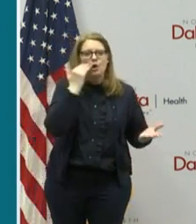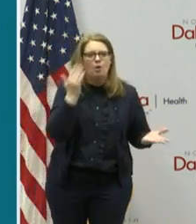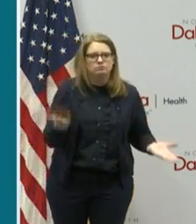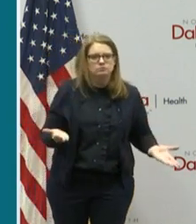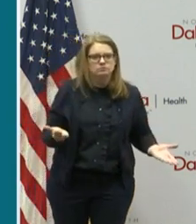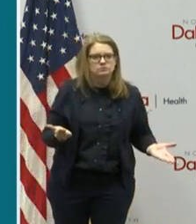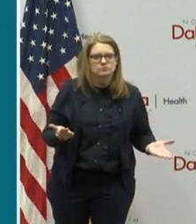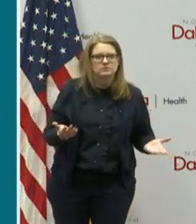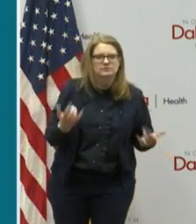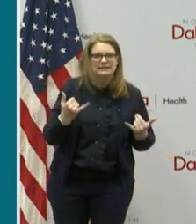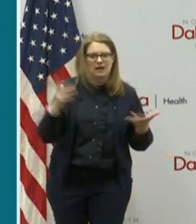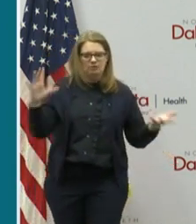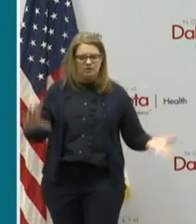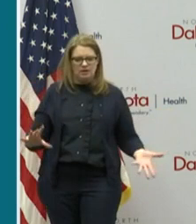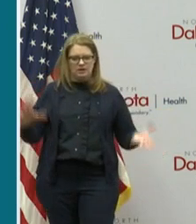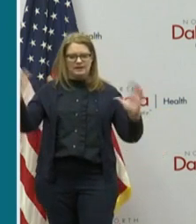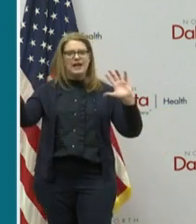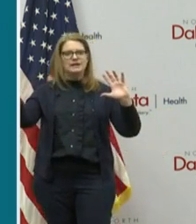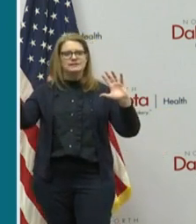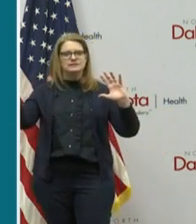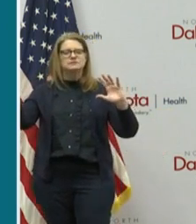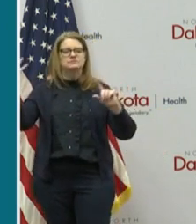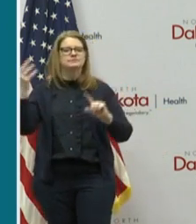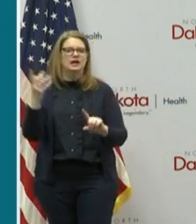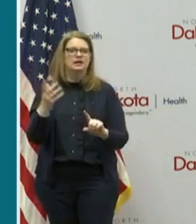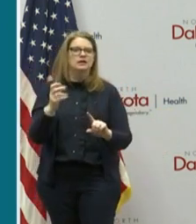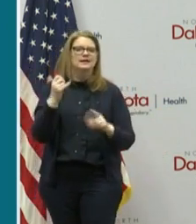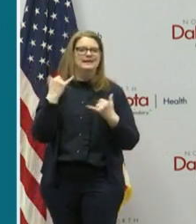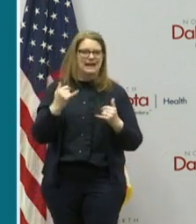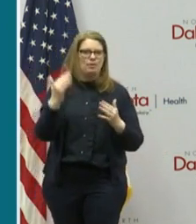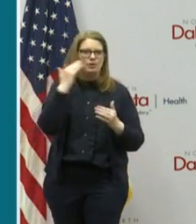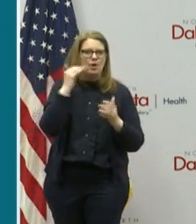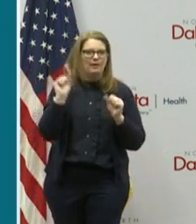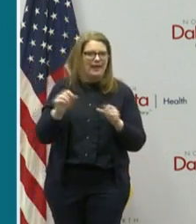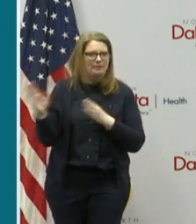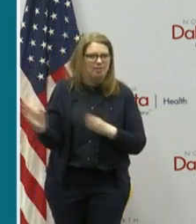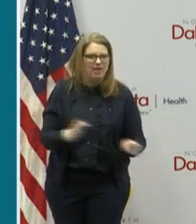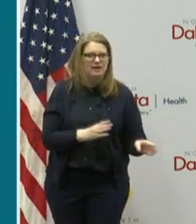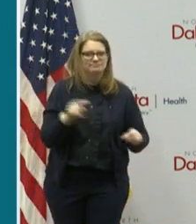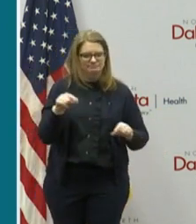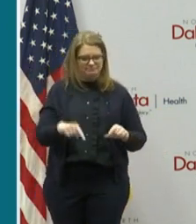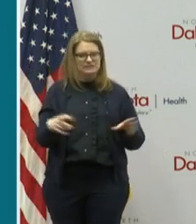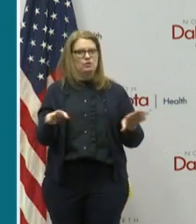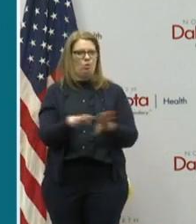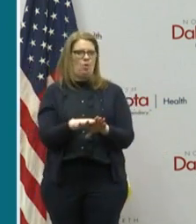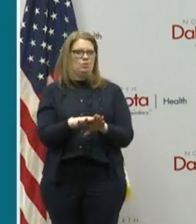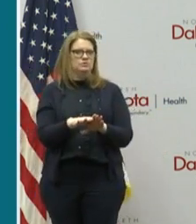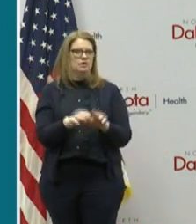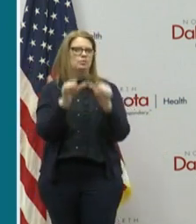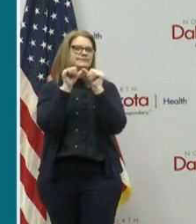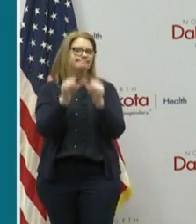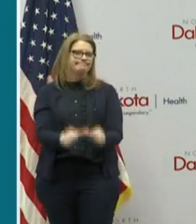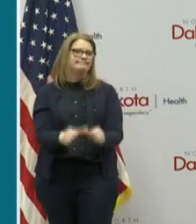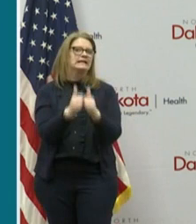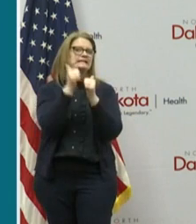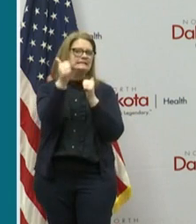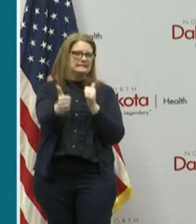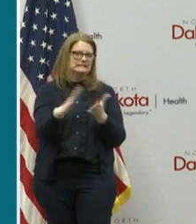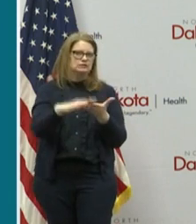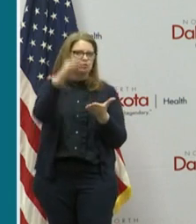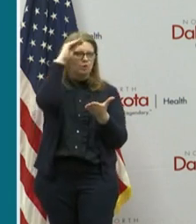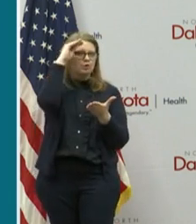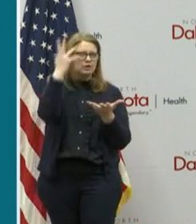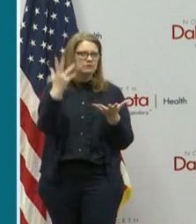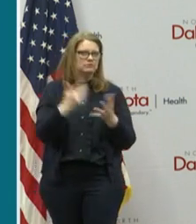in the middle of chaos, certainty can help families plan, and so by providing the certainty that we're sticking with distance learning through the end of the year, we